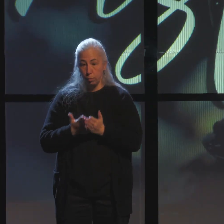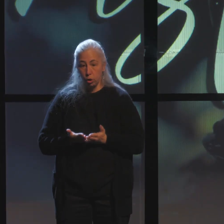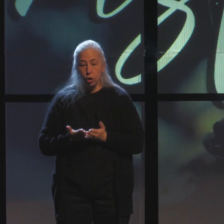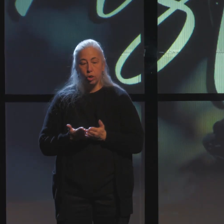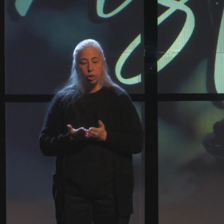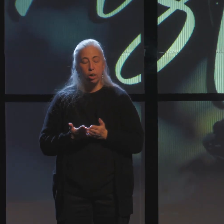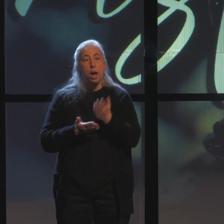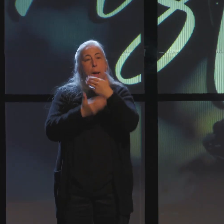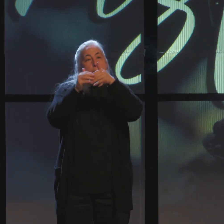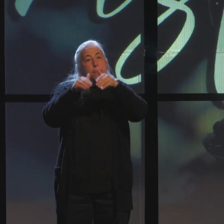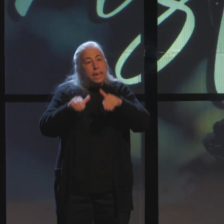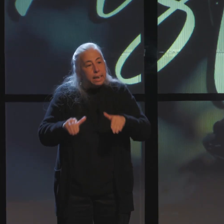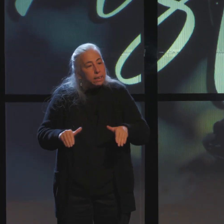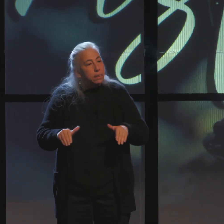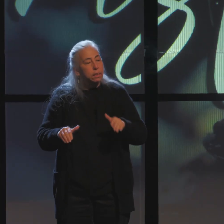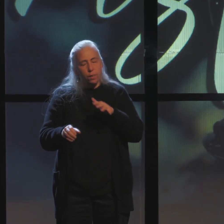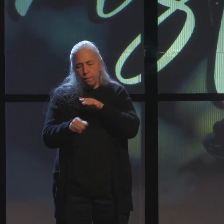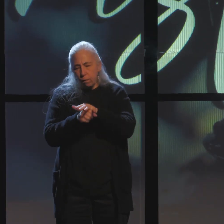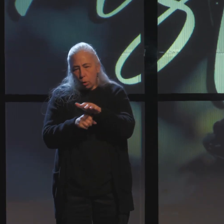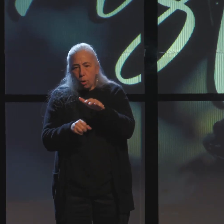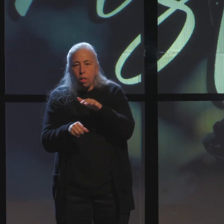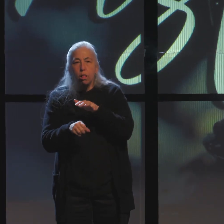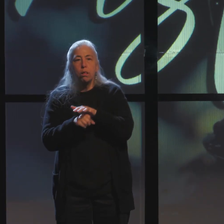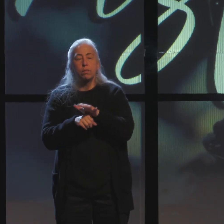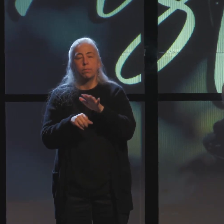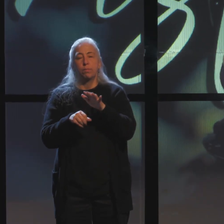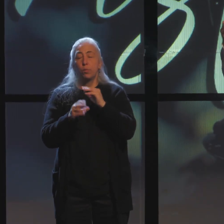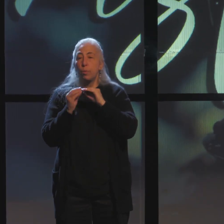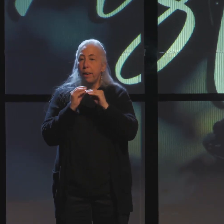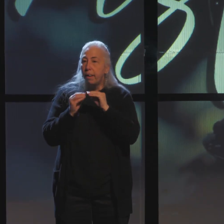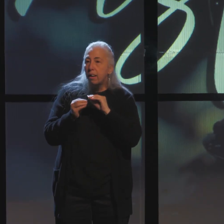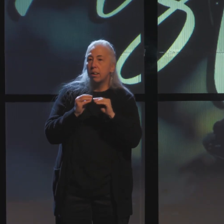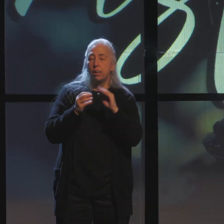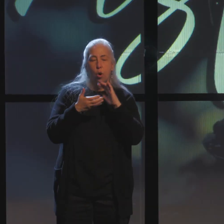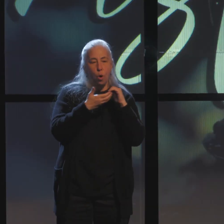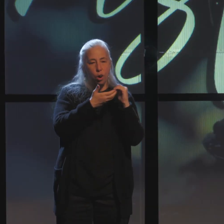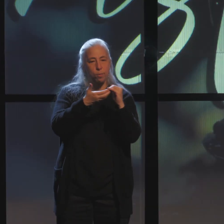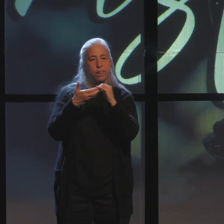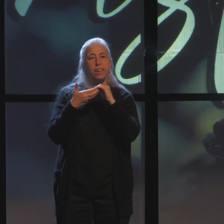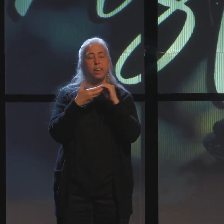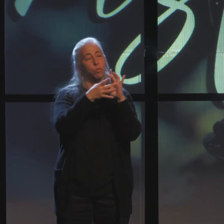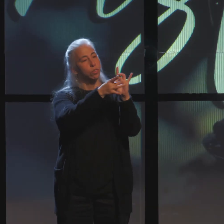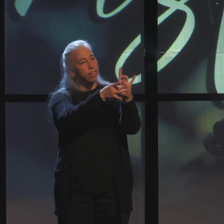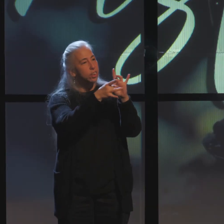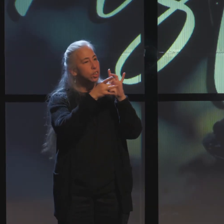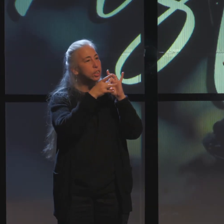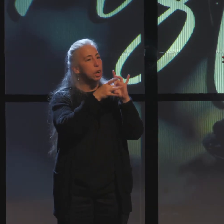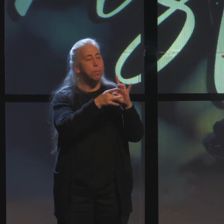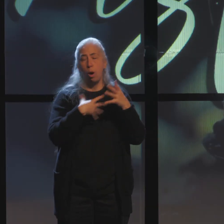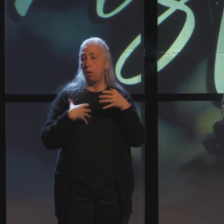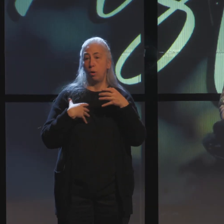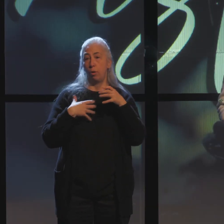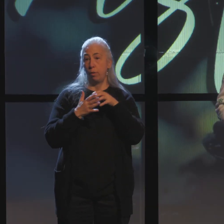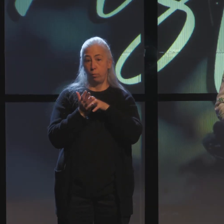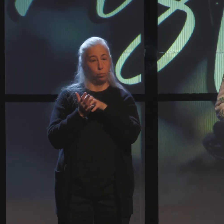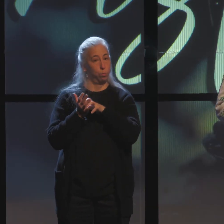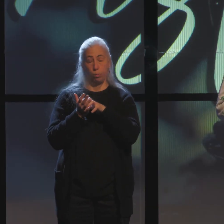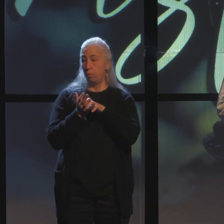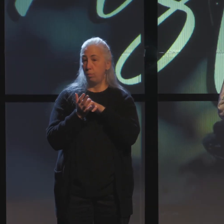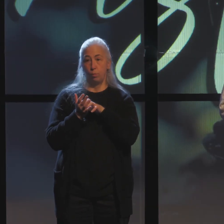wholeness. It's repair. It's harmony. It's right relationship. It's not fragile and it's not